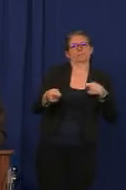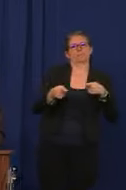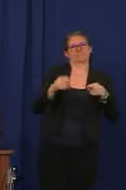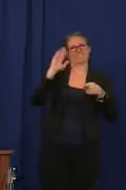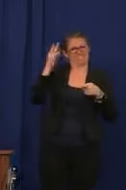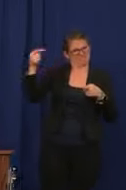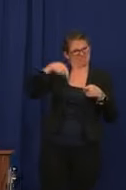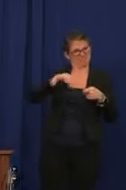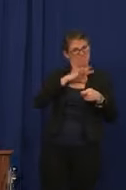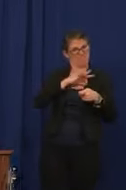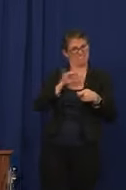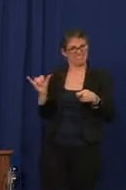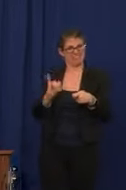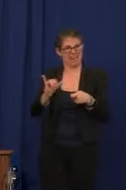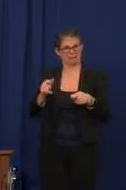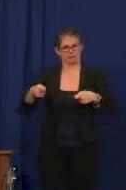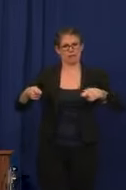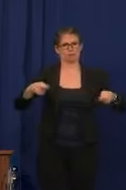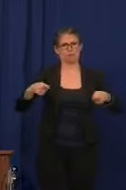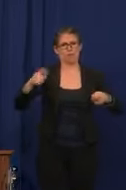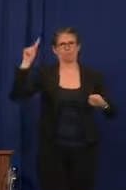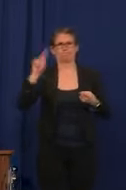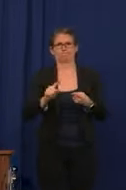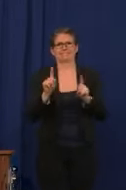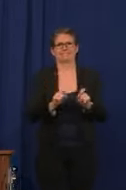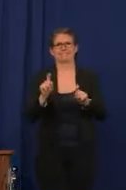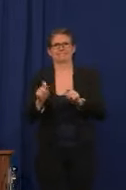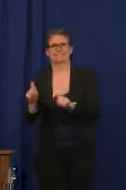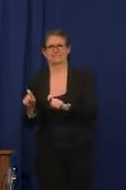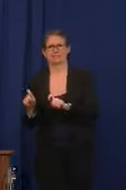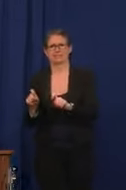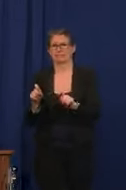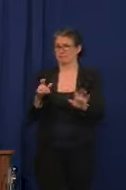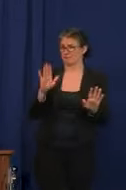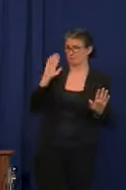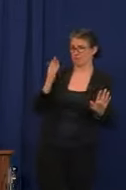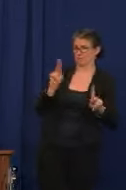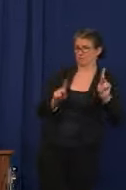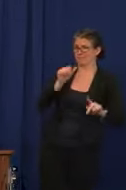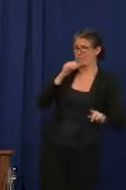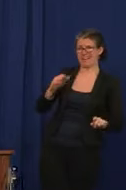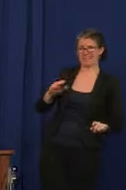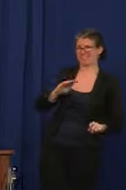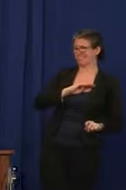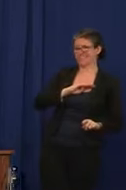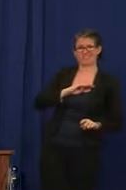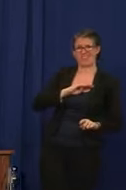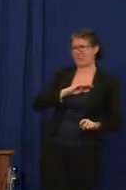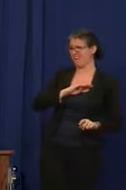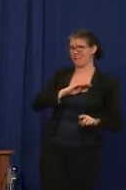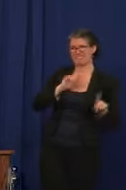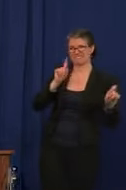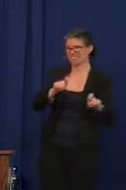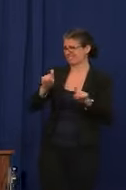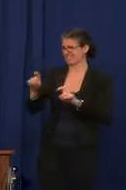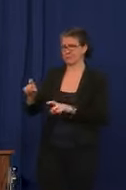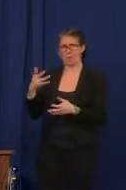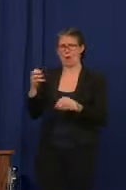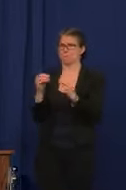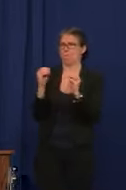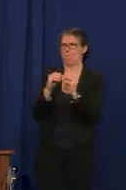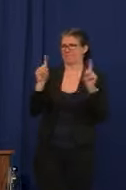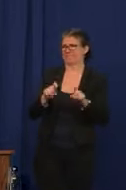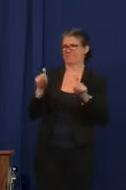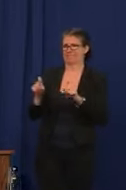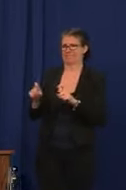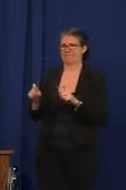And I'm guessing you're not still where you want to be in terms of capacity. Yet from what I've read, widespread testing along with antibody testing is a